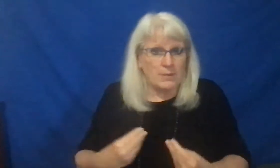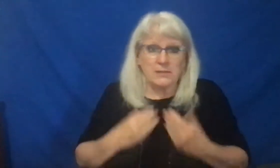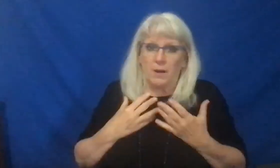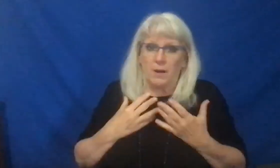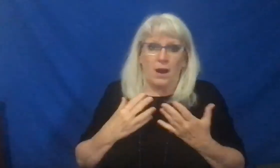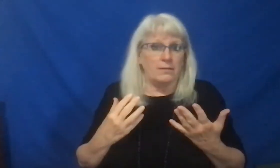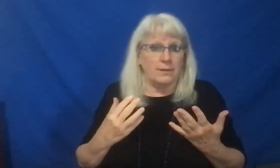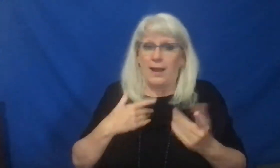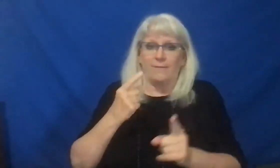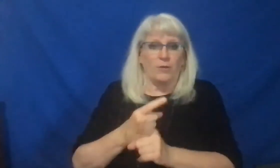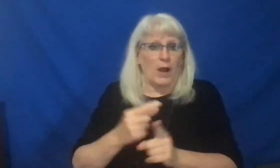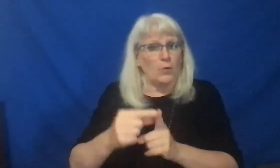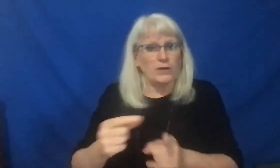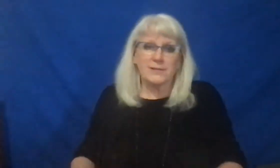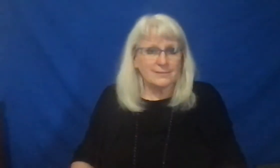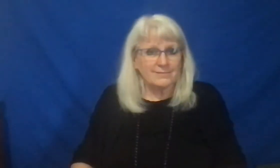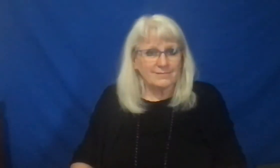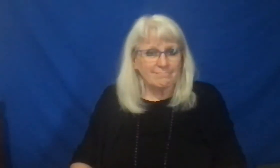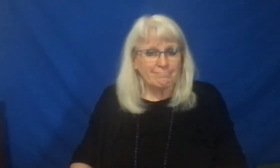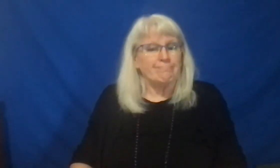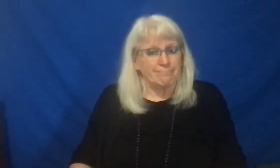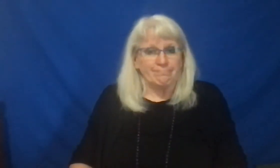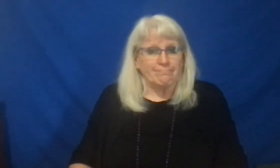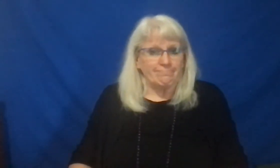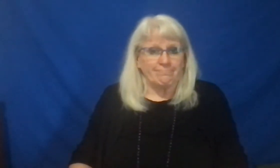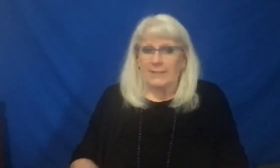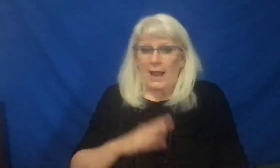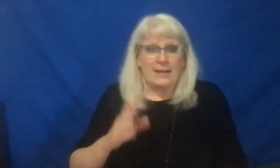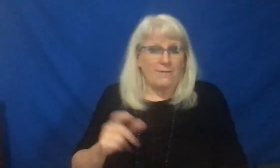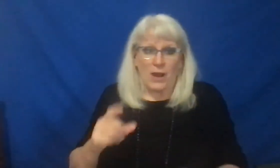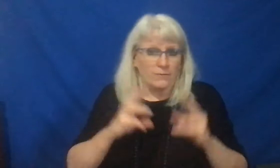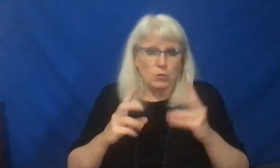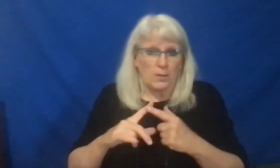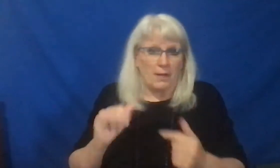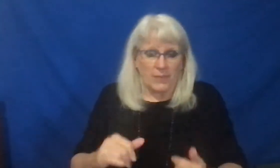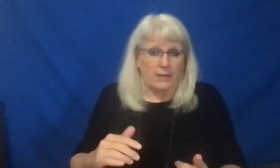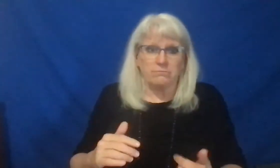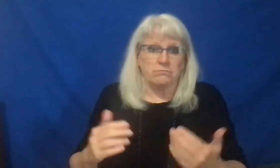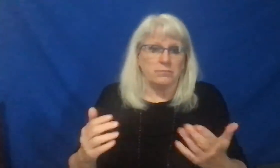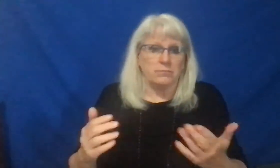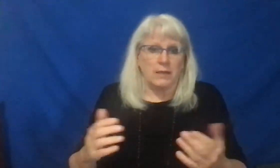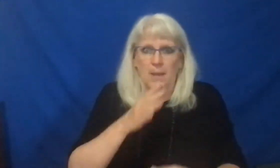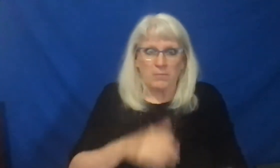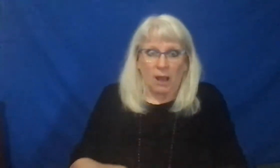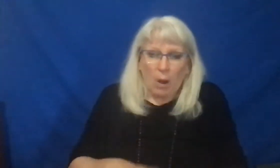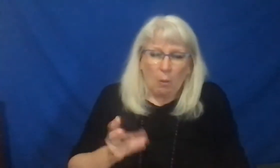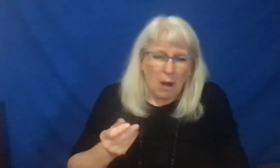the right things to say in the moment. And I've never had to worry about it. And my mom was kind of blown away by that, and she said